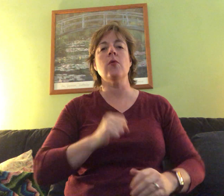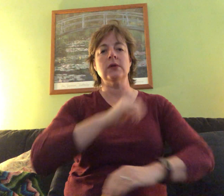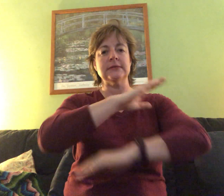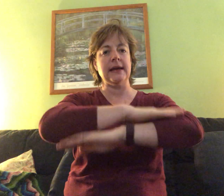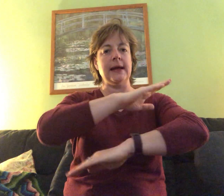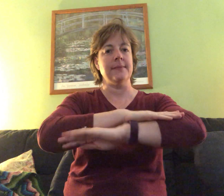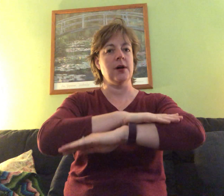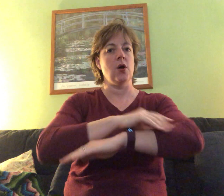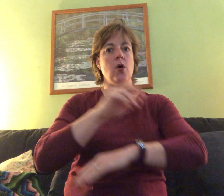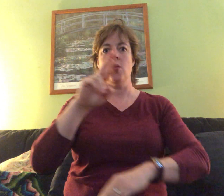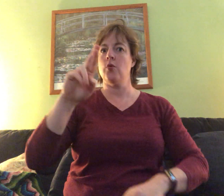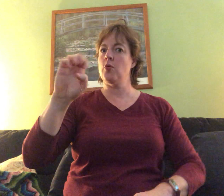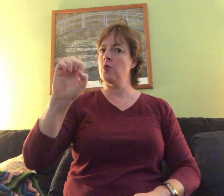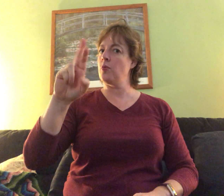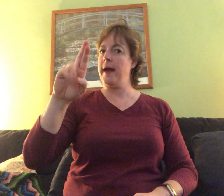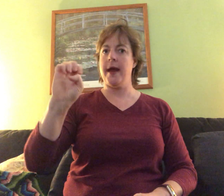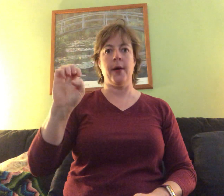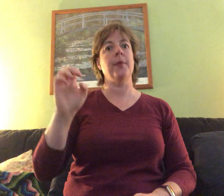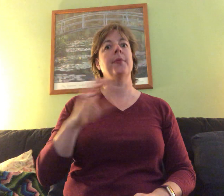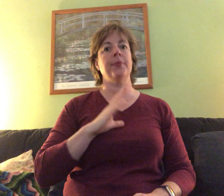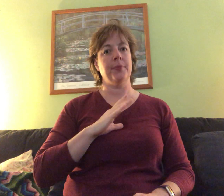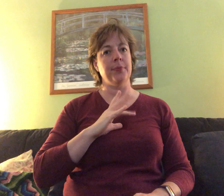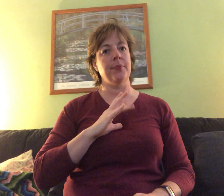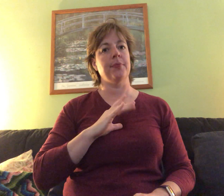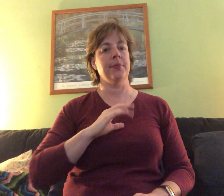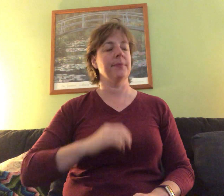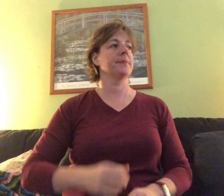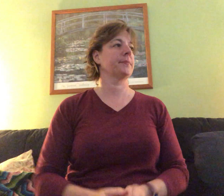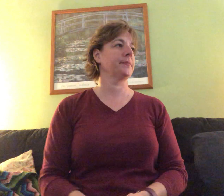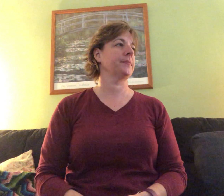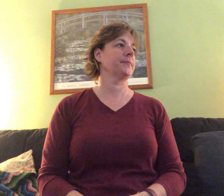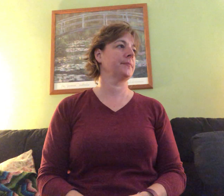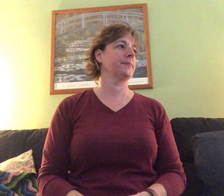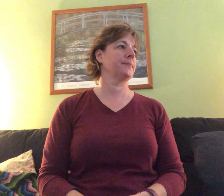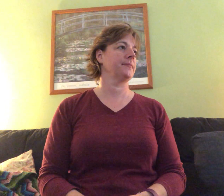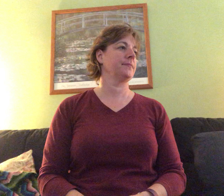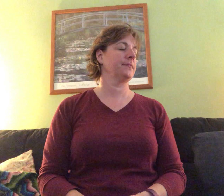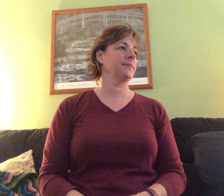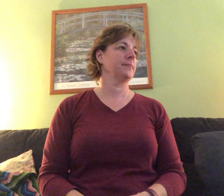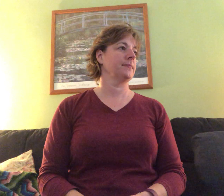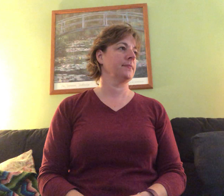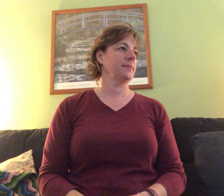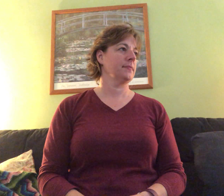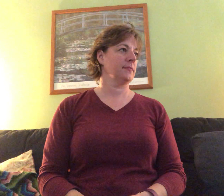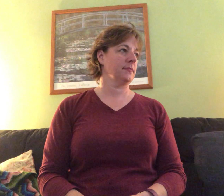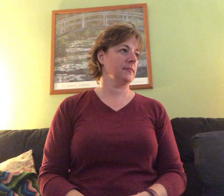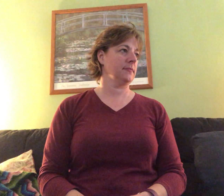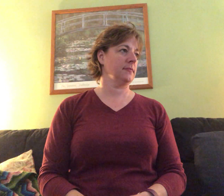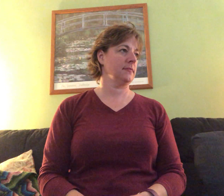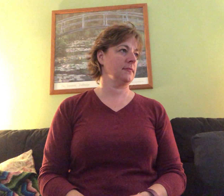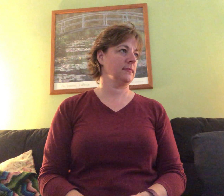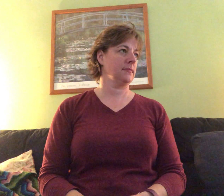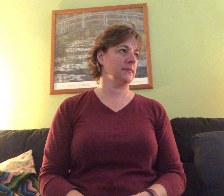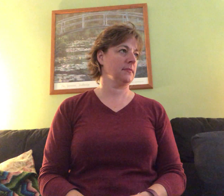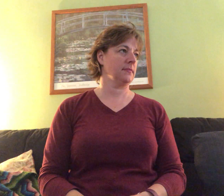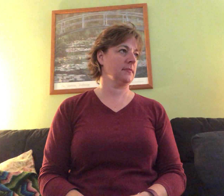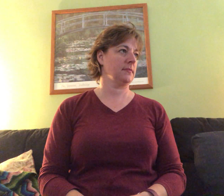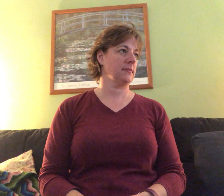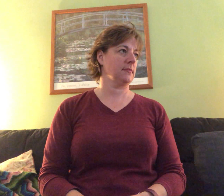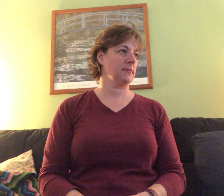I did manage to collect an old green platter and a gold Noritake coffee set, which I